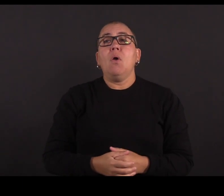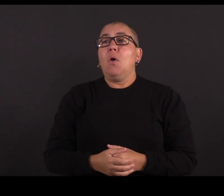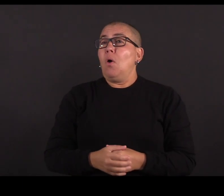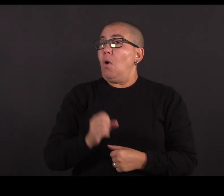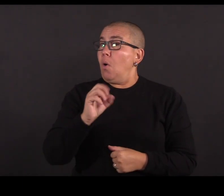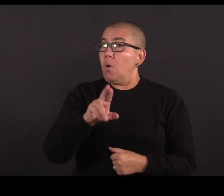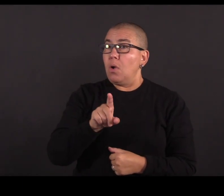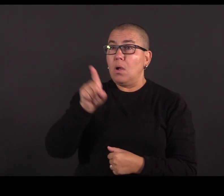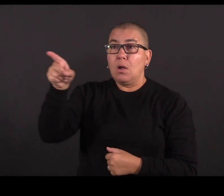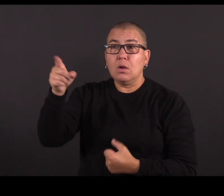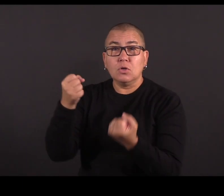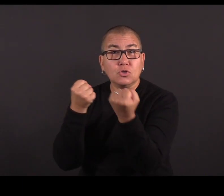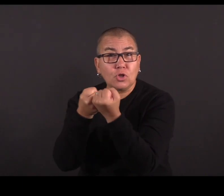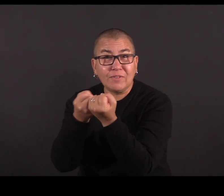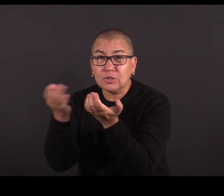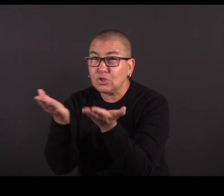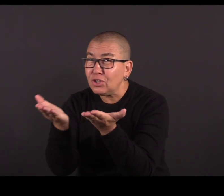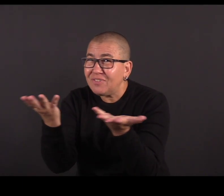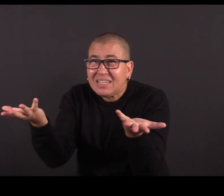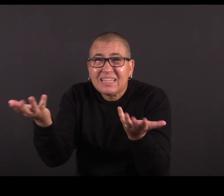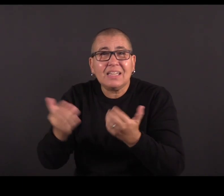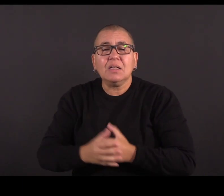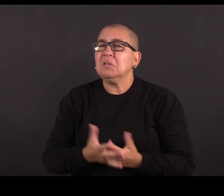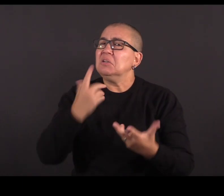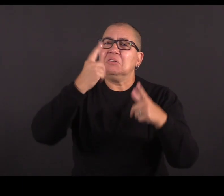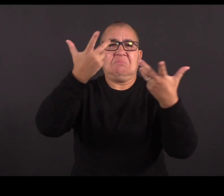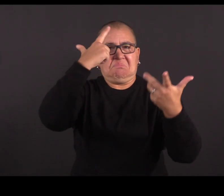on or off-site.